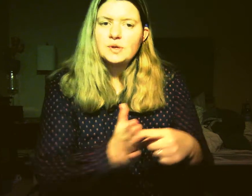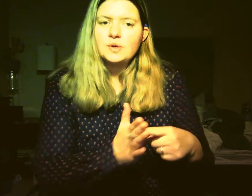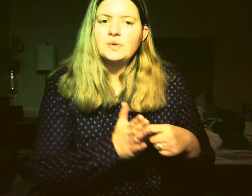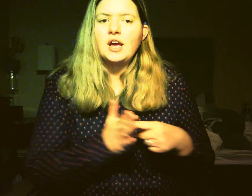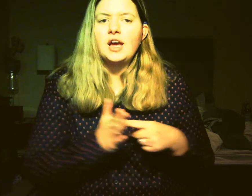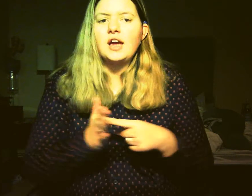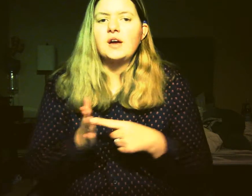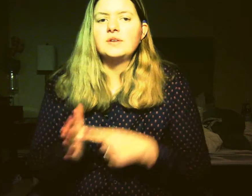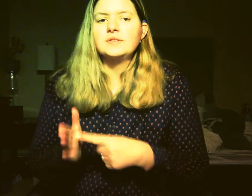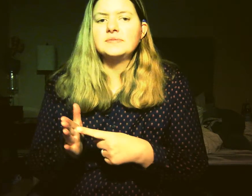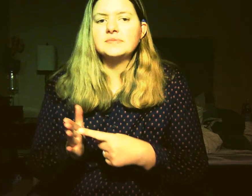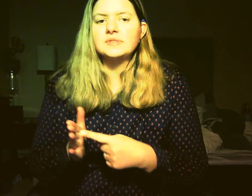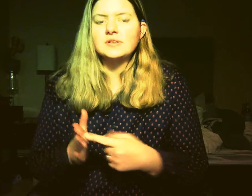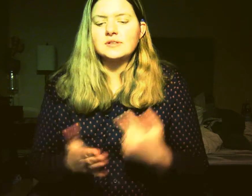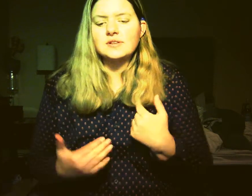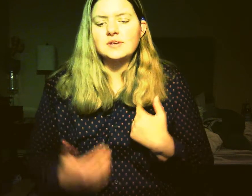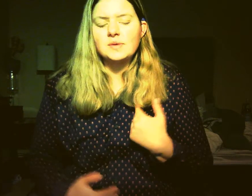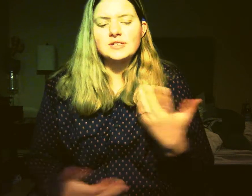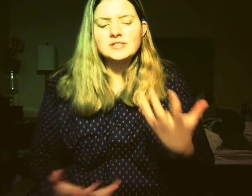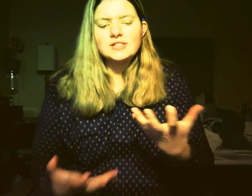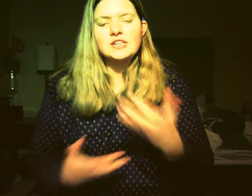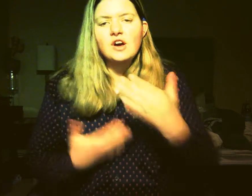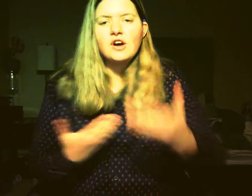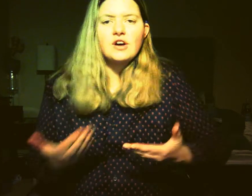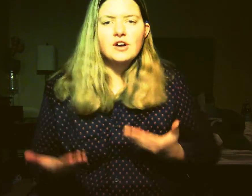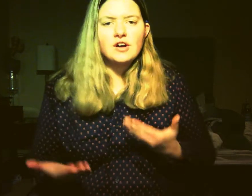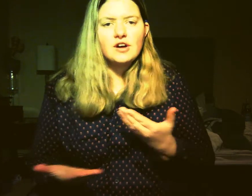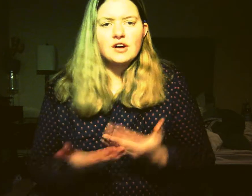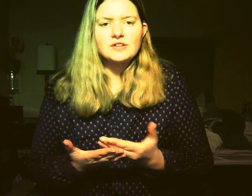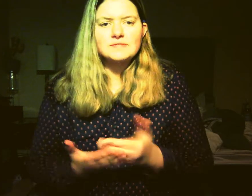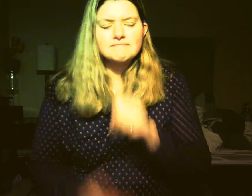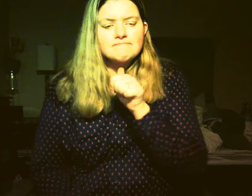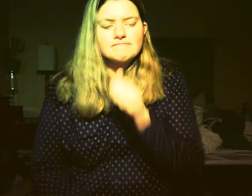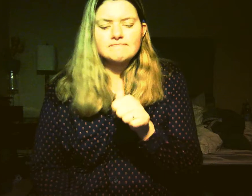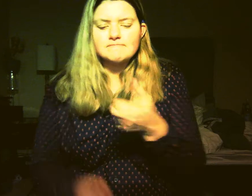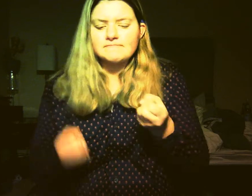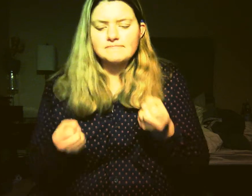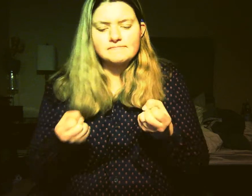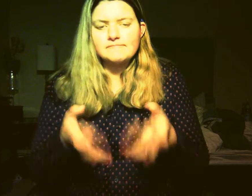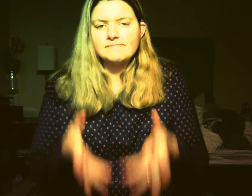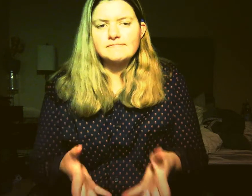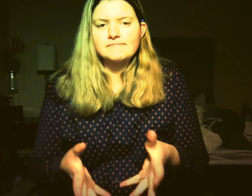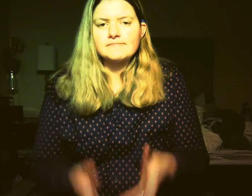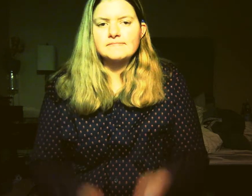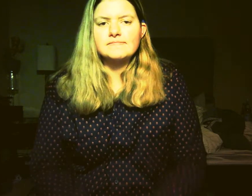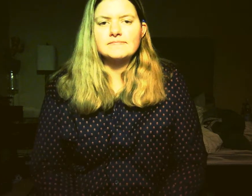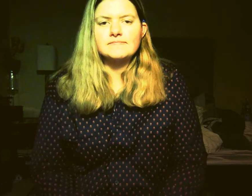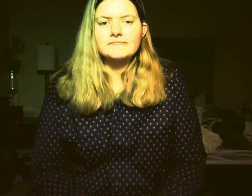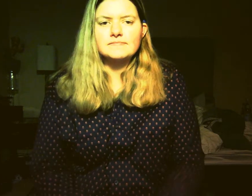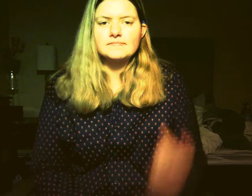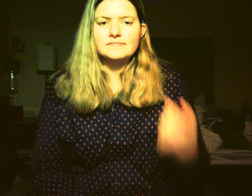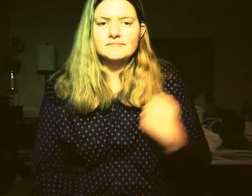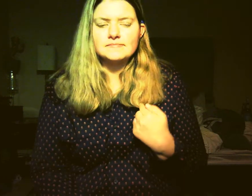me around, I want to see it all, don't leave anything now, I